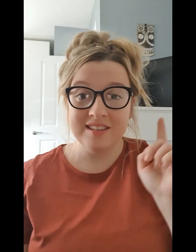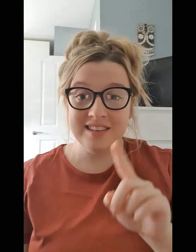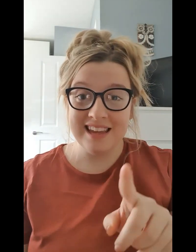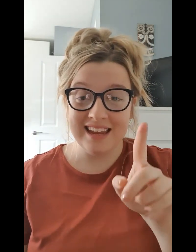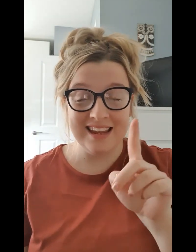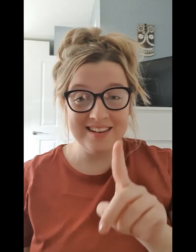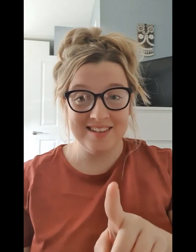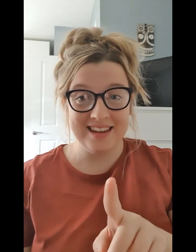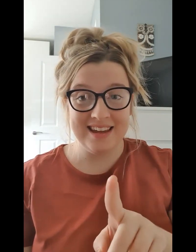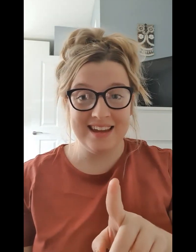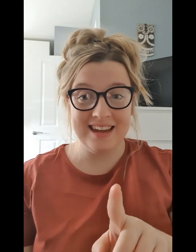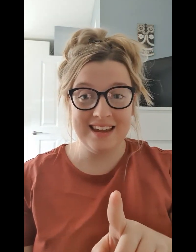I ti.